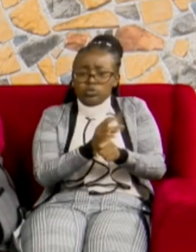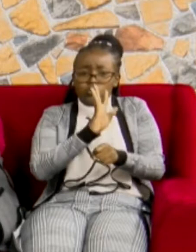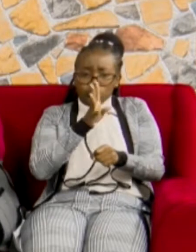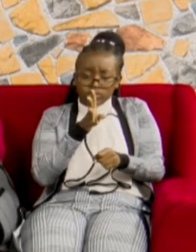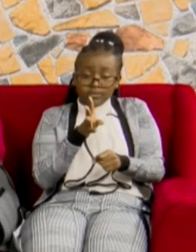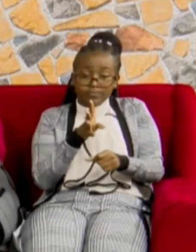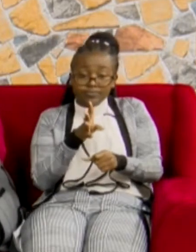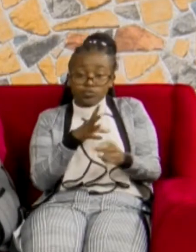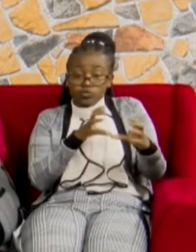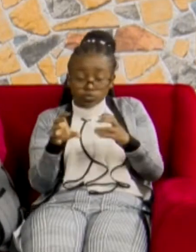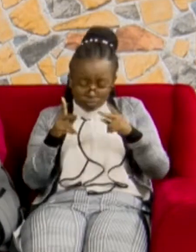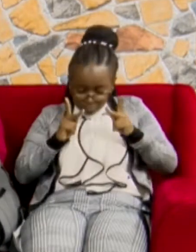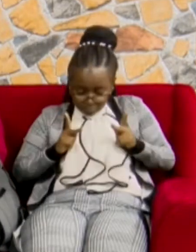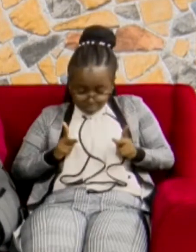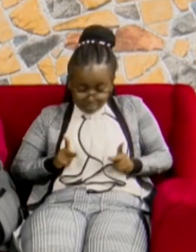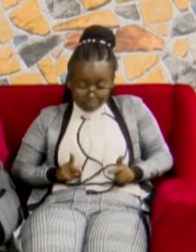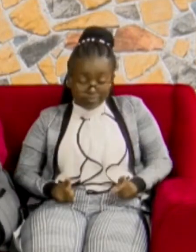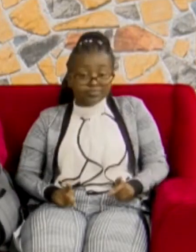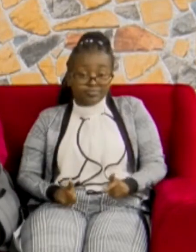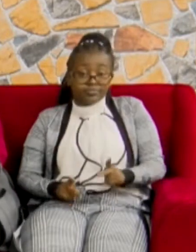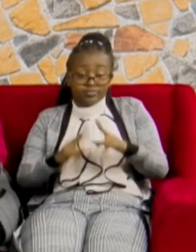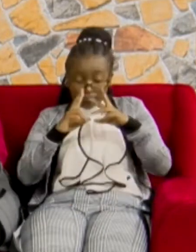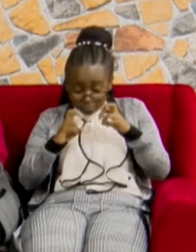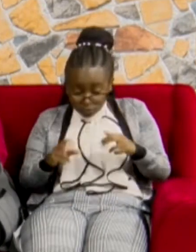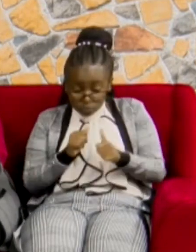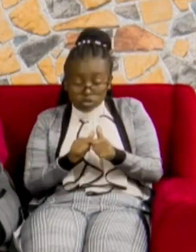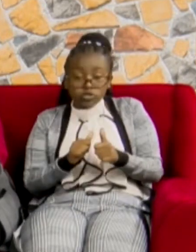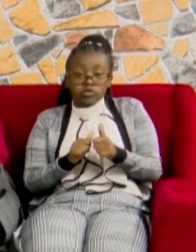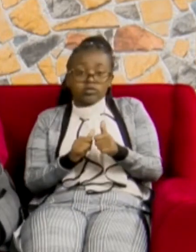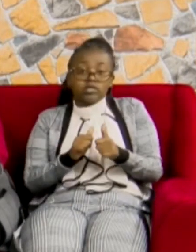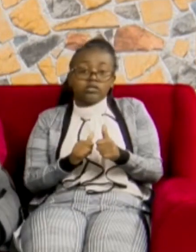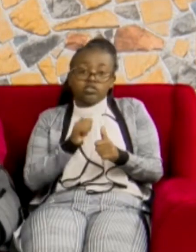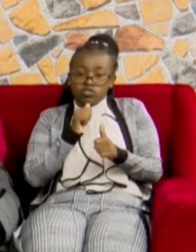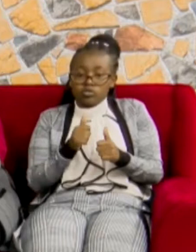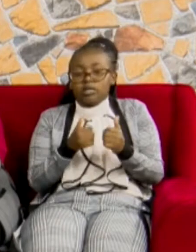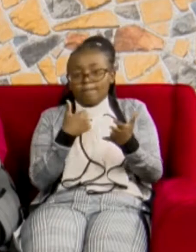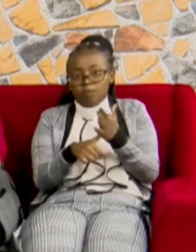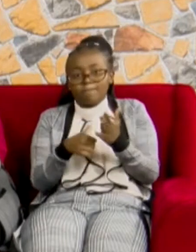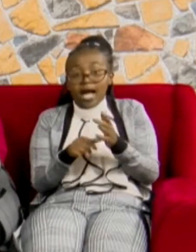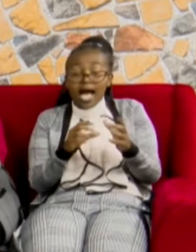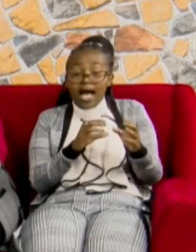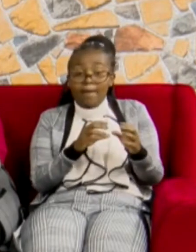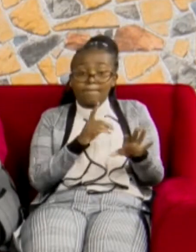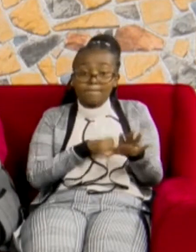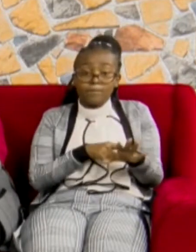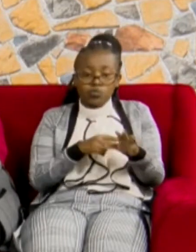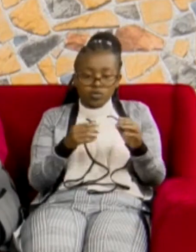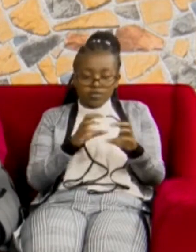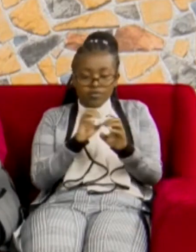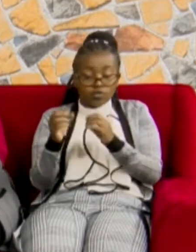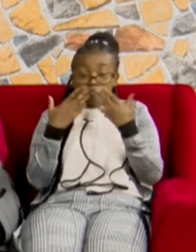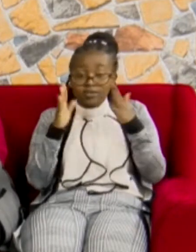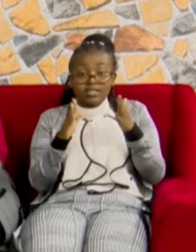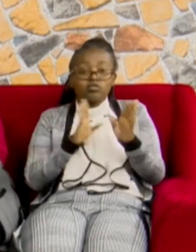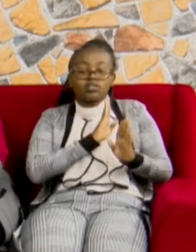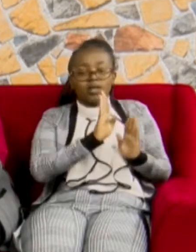we do a physical exam to make sure that it's not a physical thing that's causing that irritability. And once we've kind of sorted that out, now that's